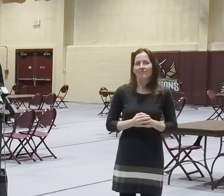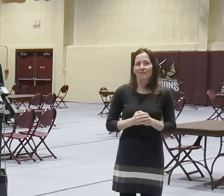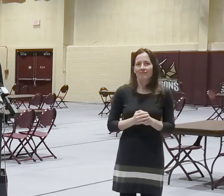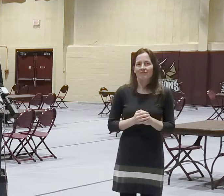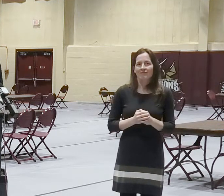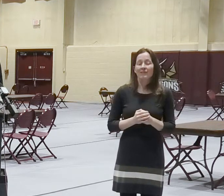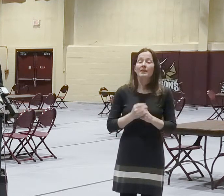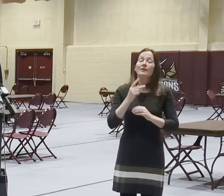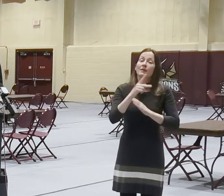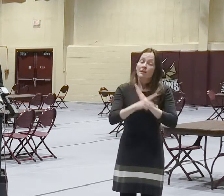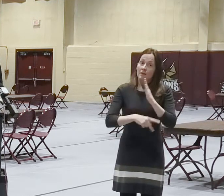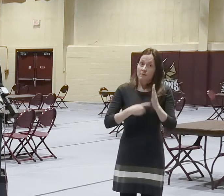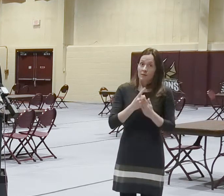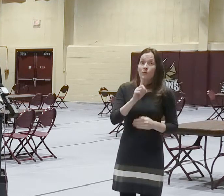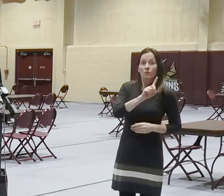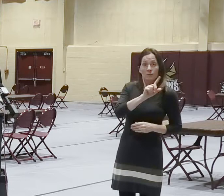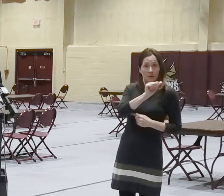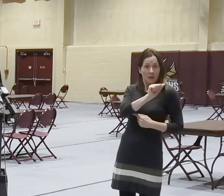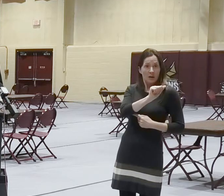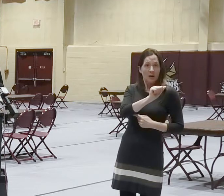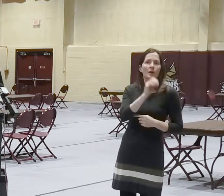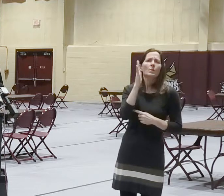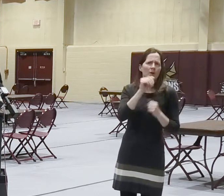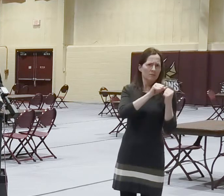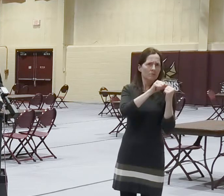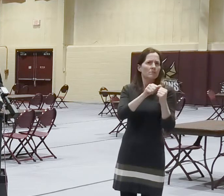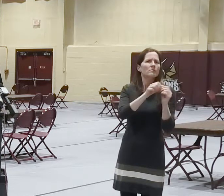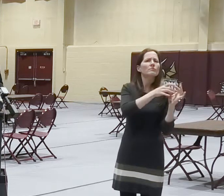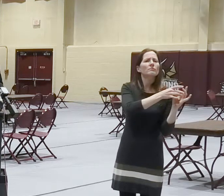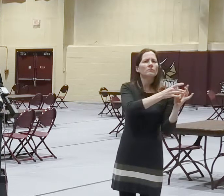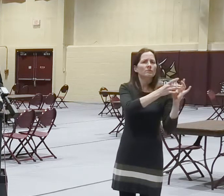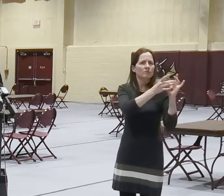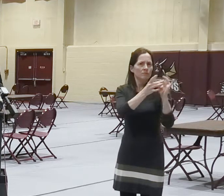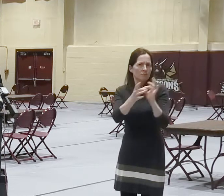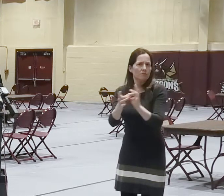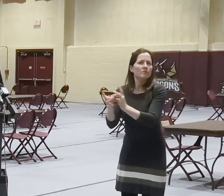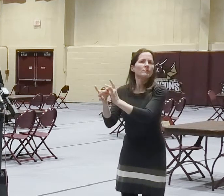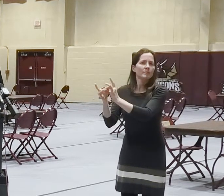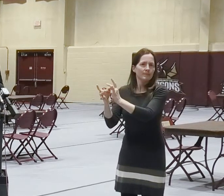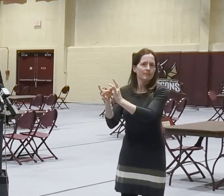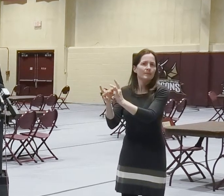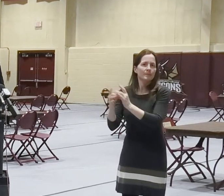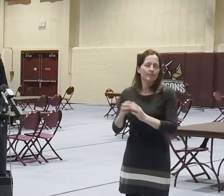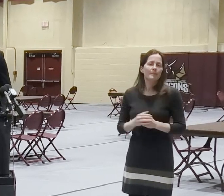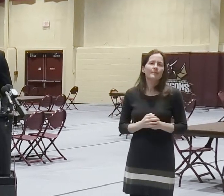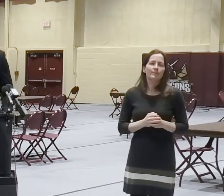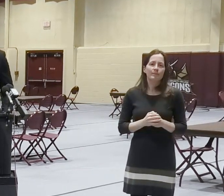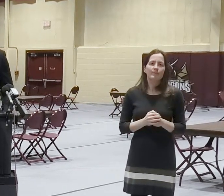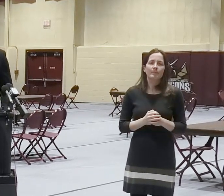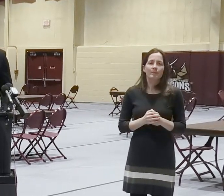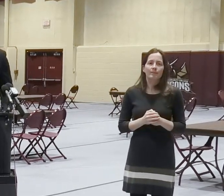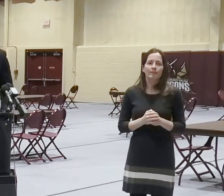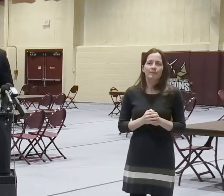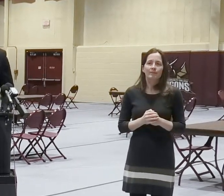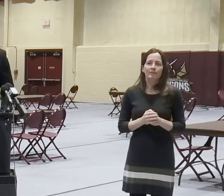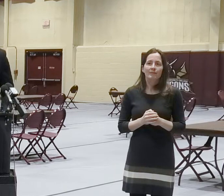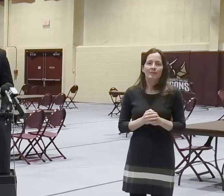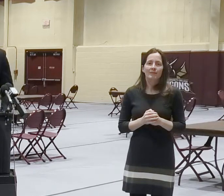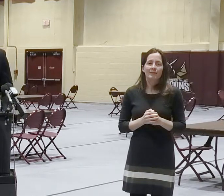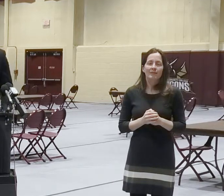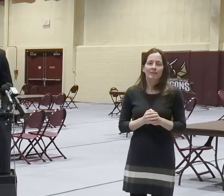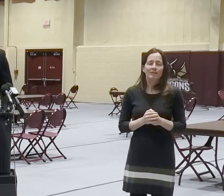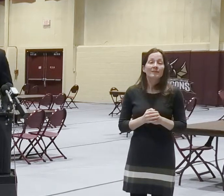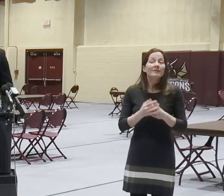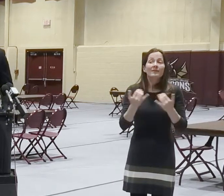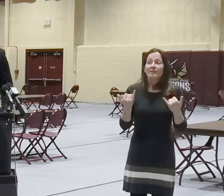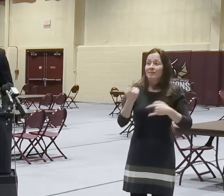Phase 1A will also continue as a rolling phase. Today,